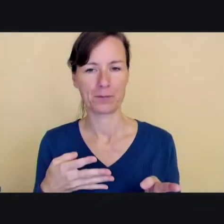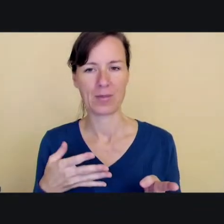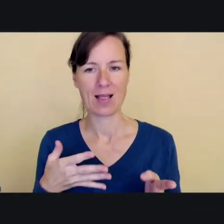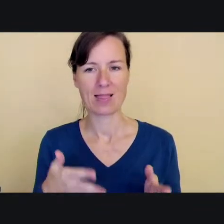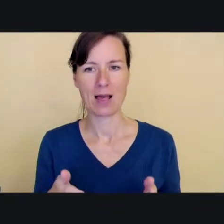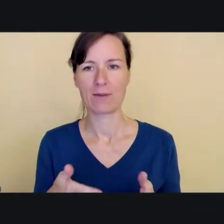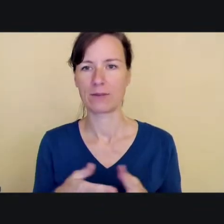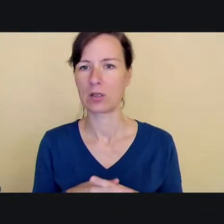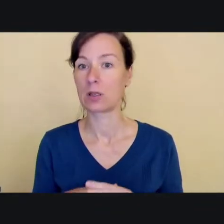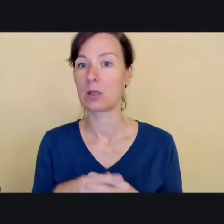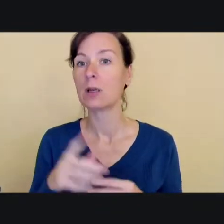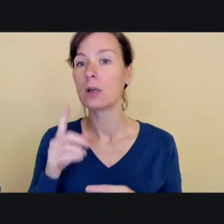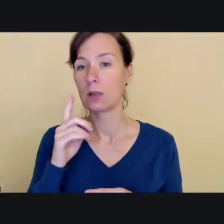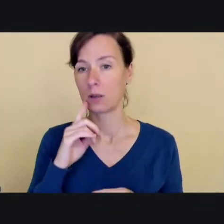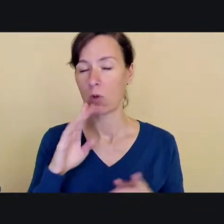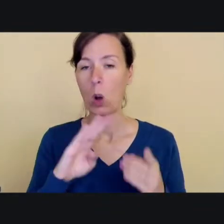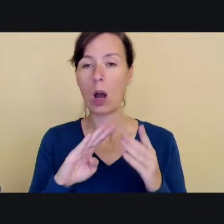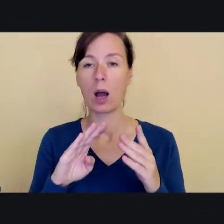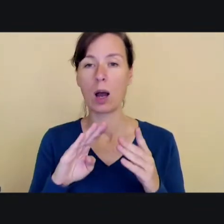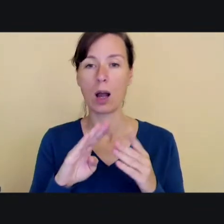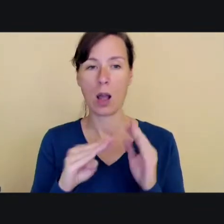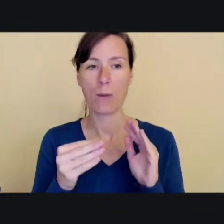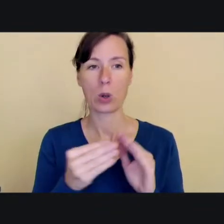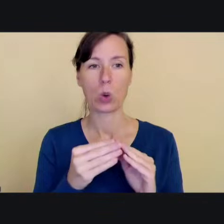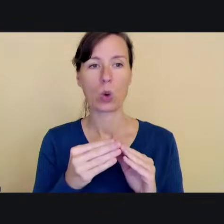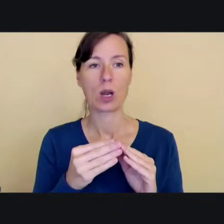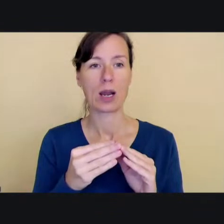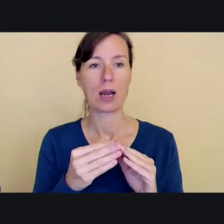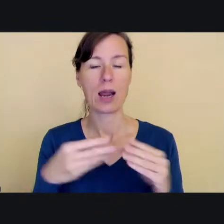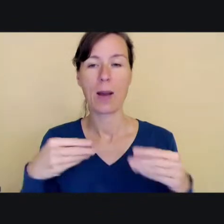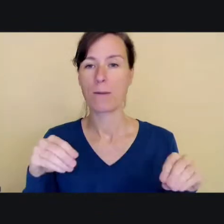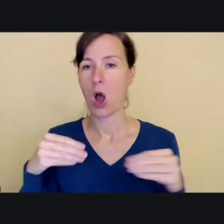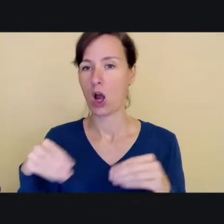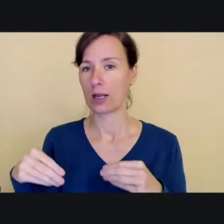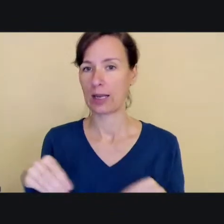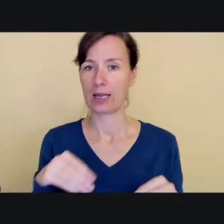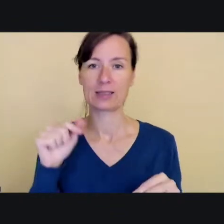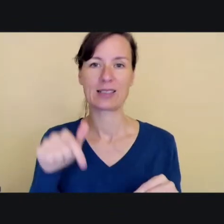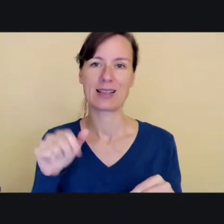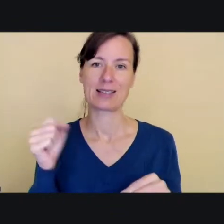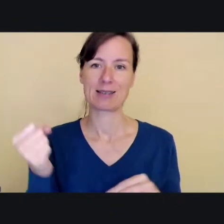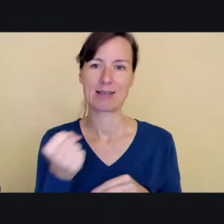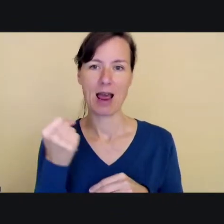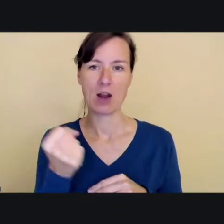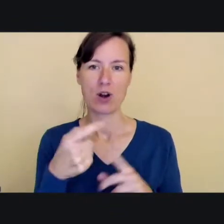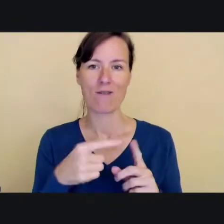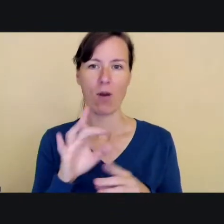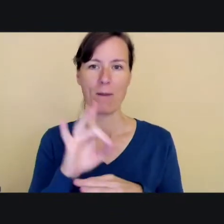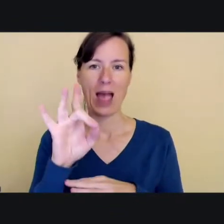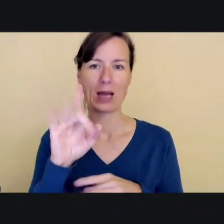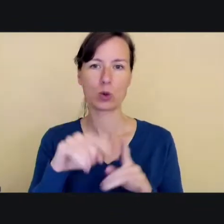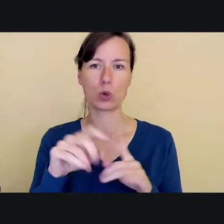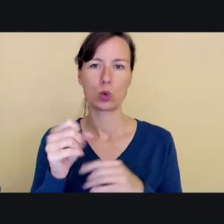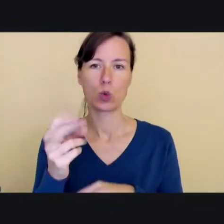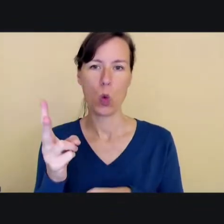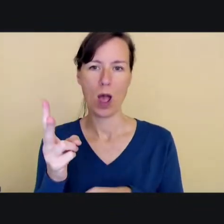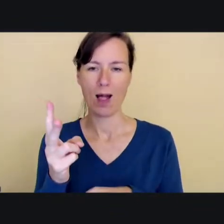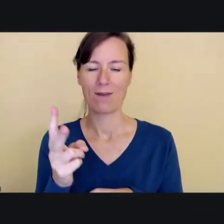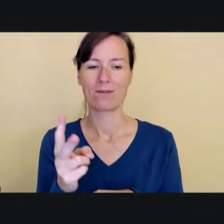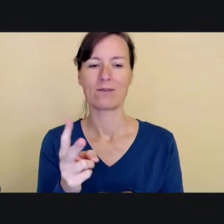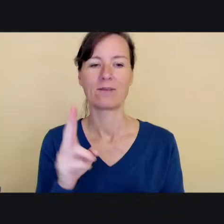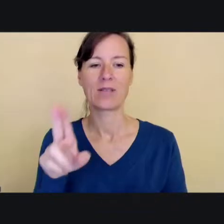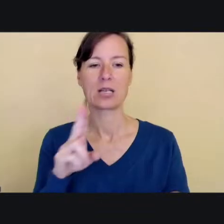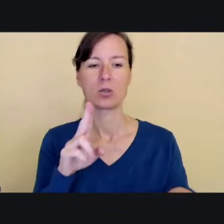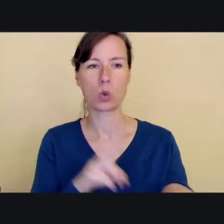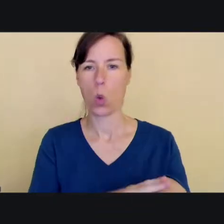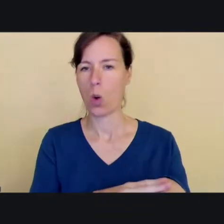The community market is this Saturday from 8 to 12 as normal. This